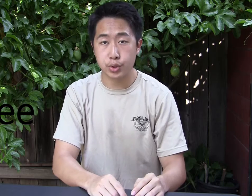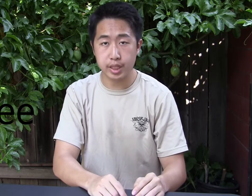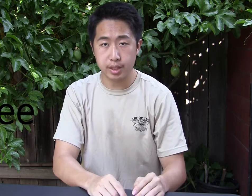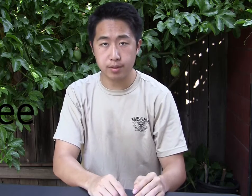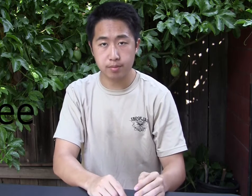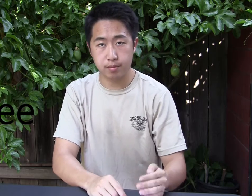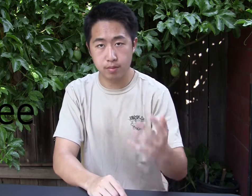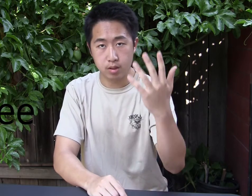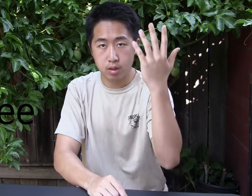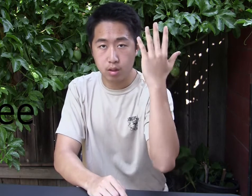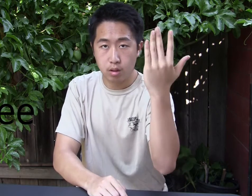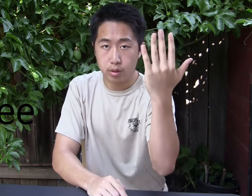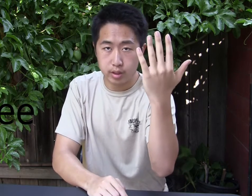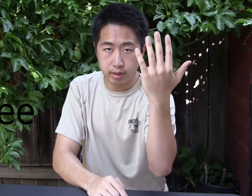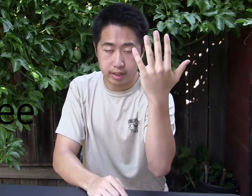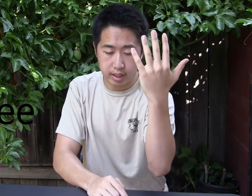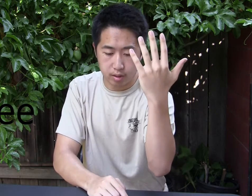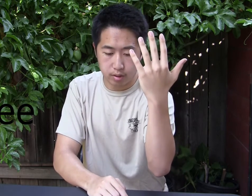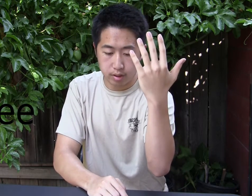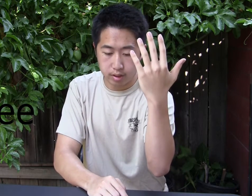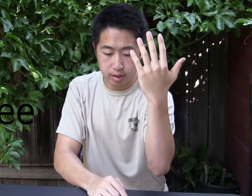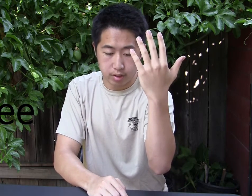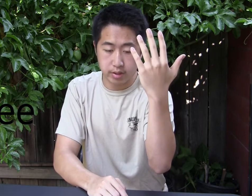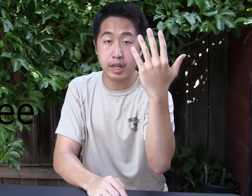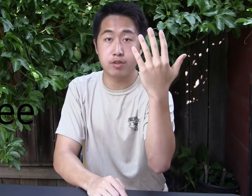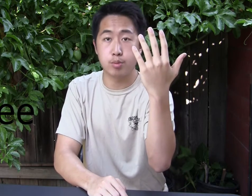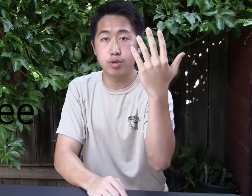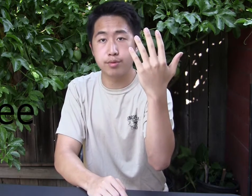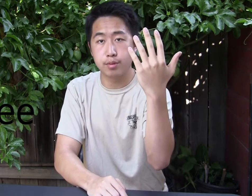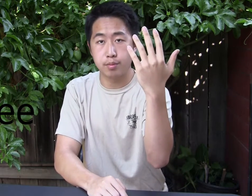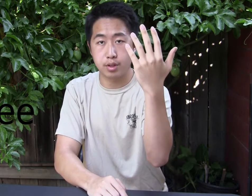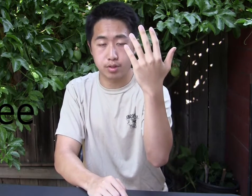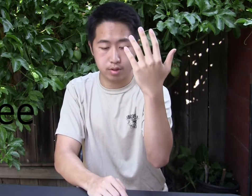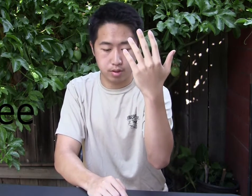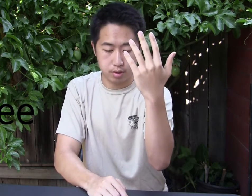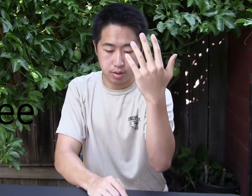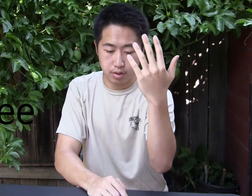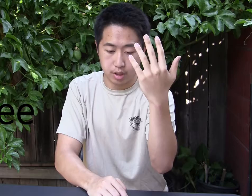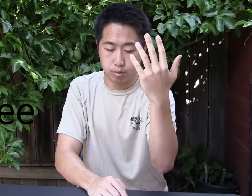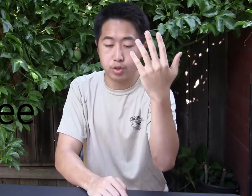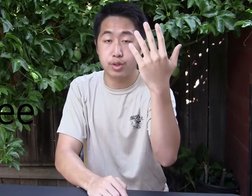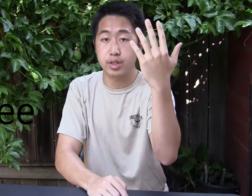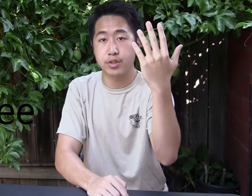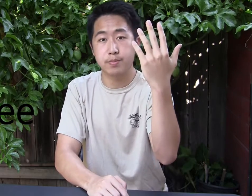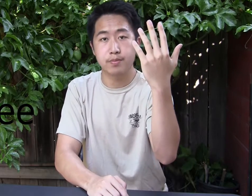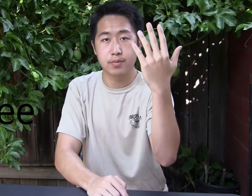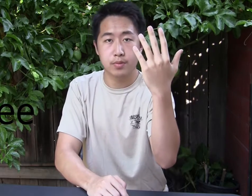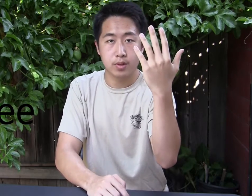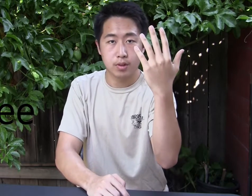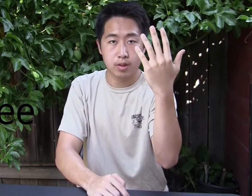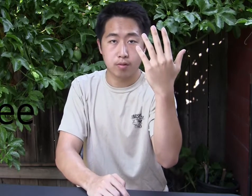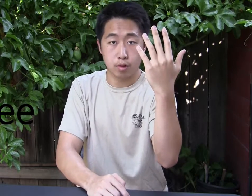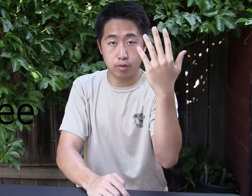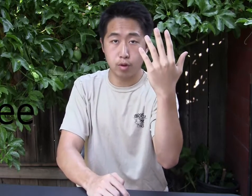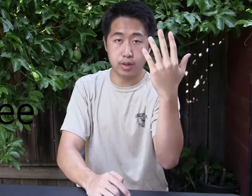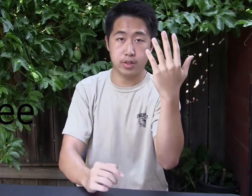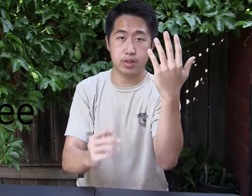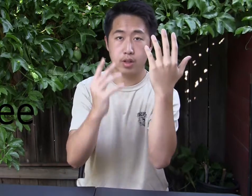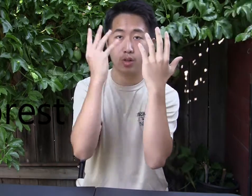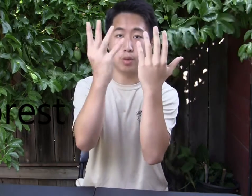Tree. Hold your left hand out, and it doesn't have to move because that's what a tree is. For forest, you